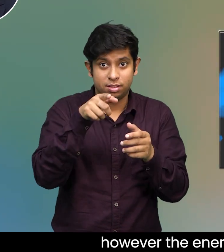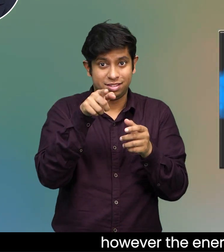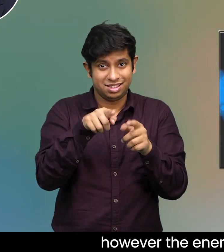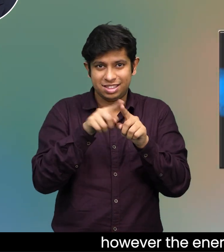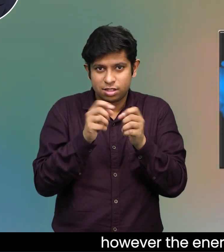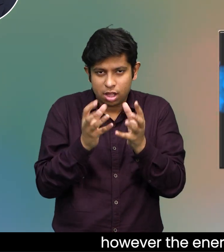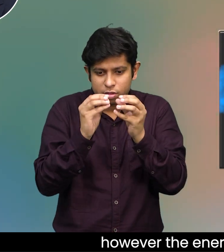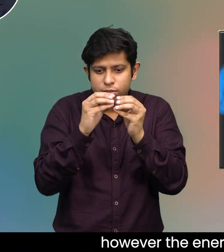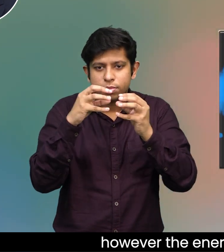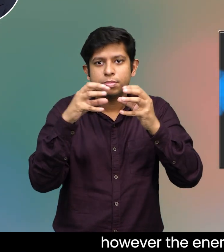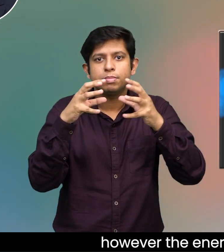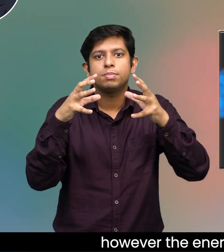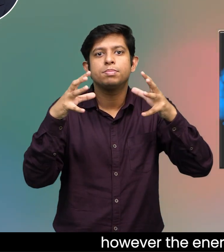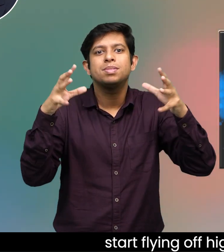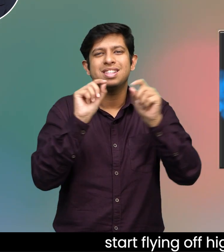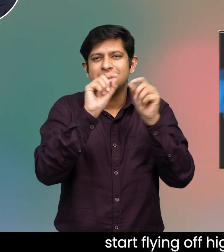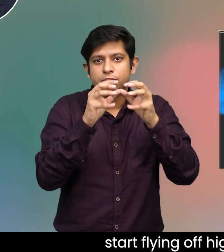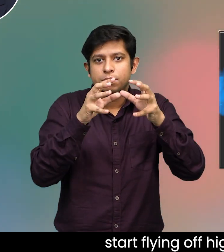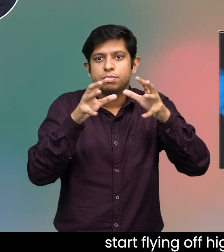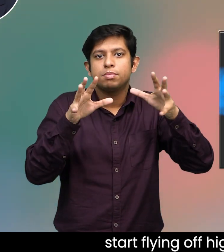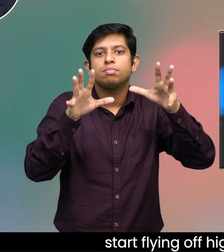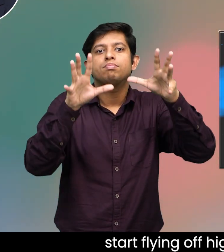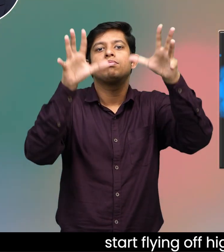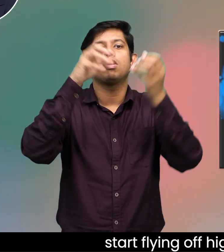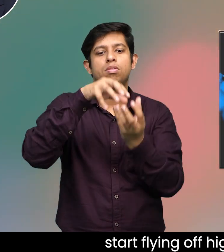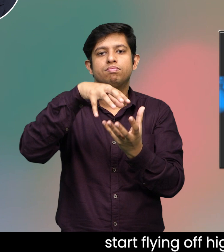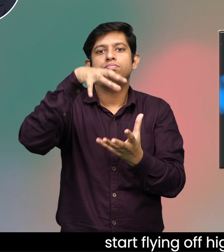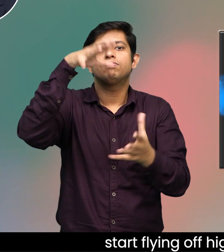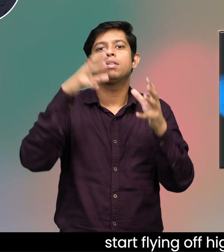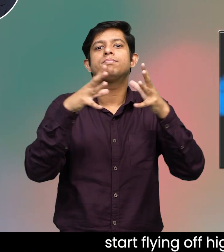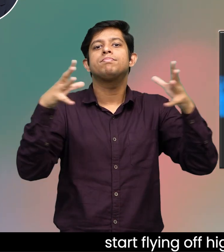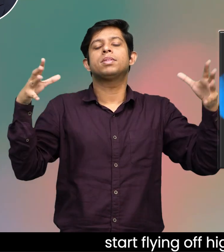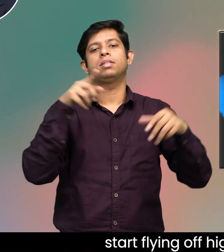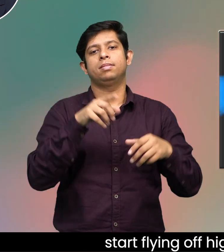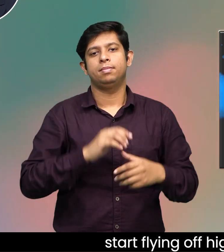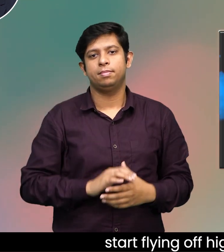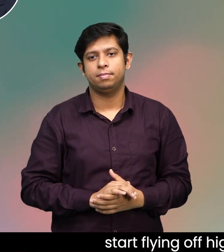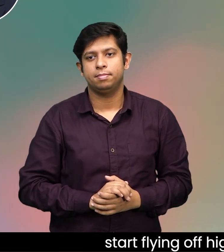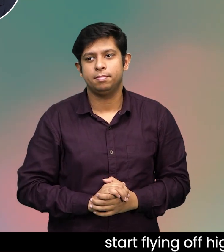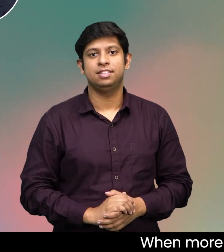However, the energized molecules start flying off higher and higher.